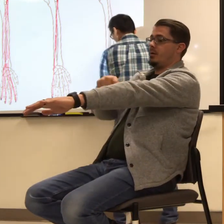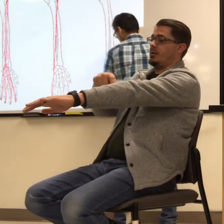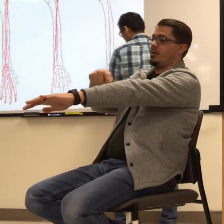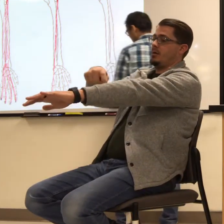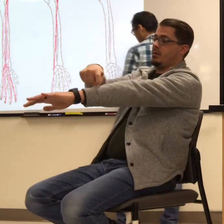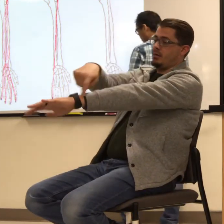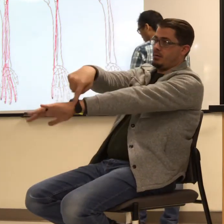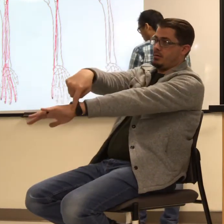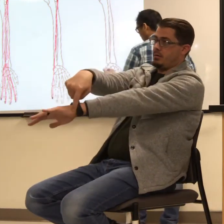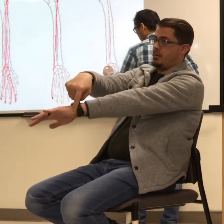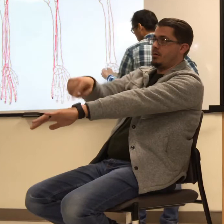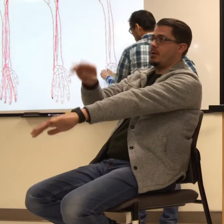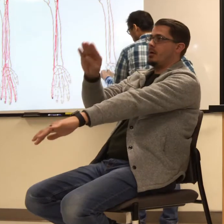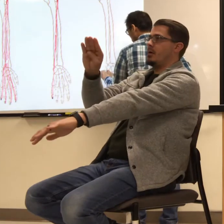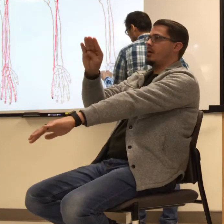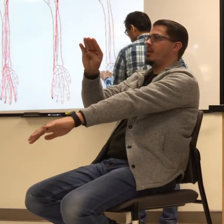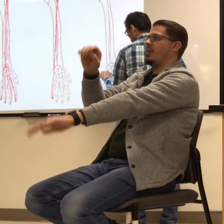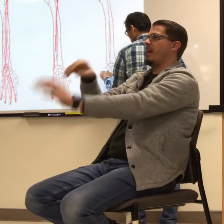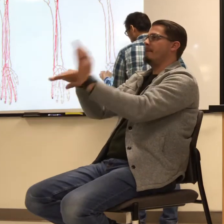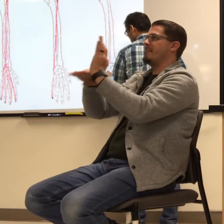5th metacarpal.